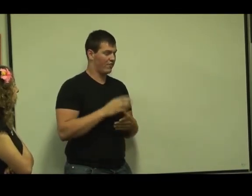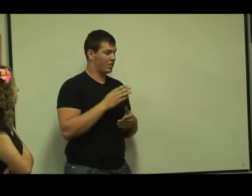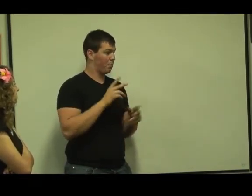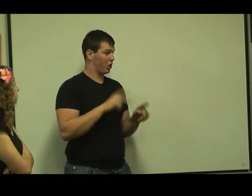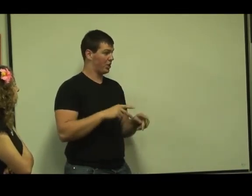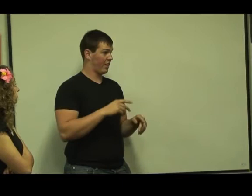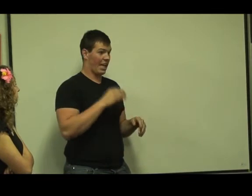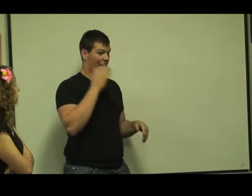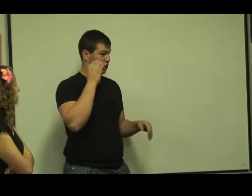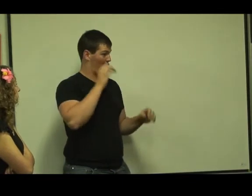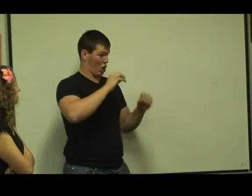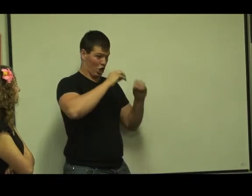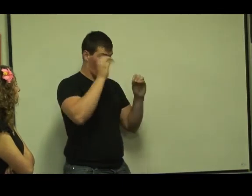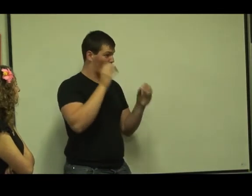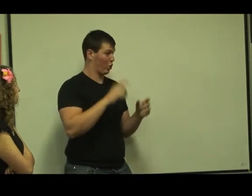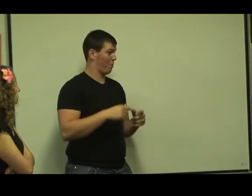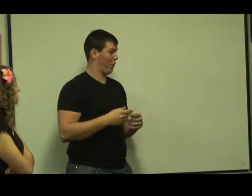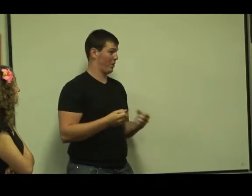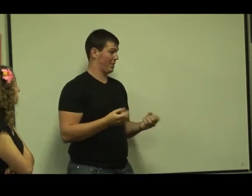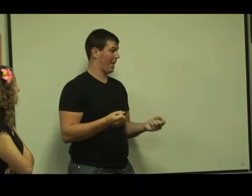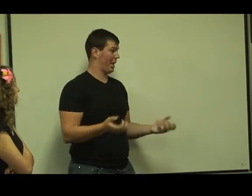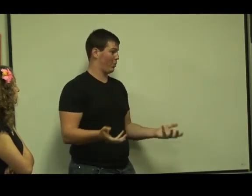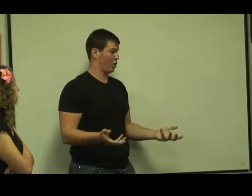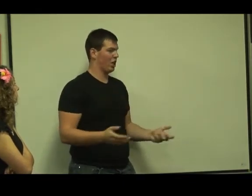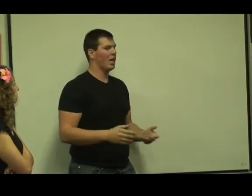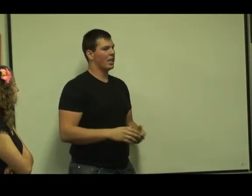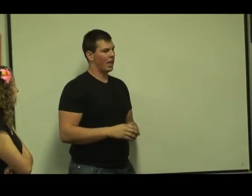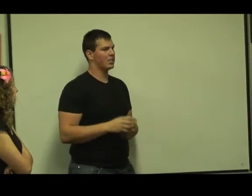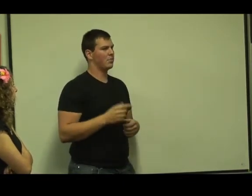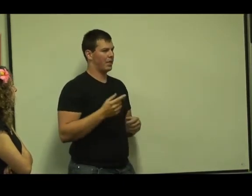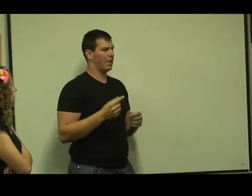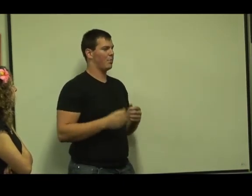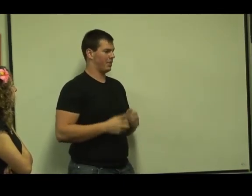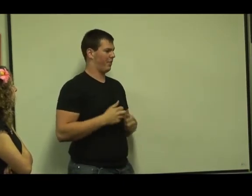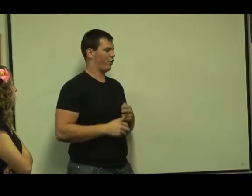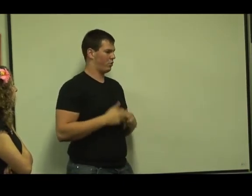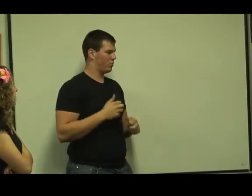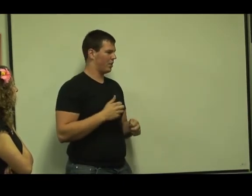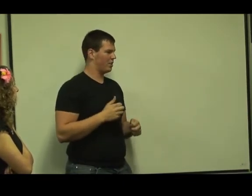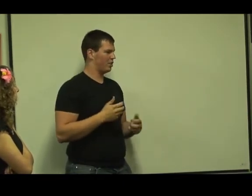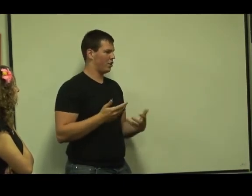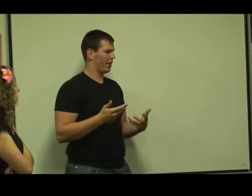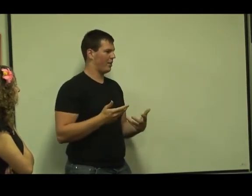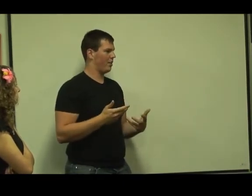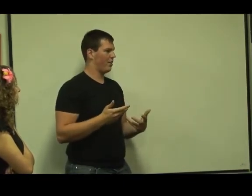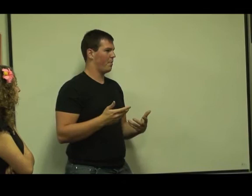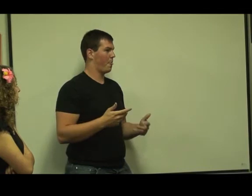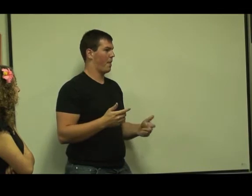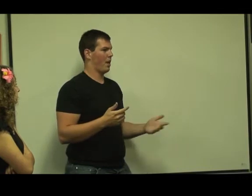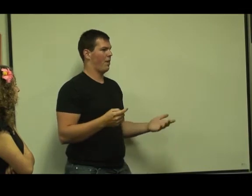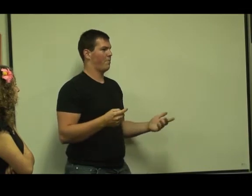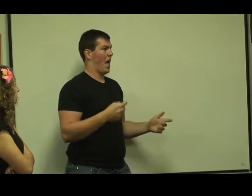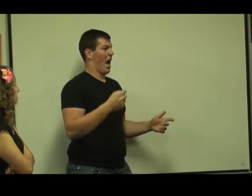The point that I had no clue about that language like to be a bit difficult because tonight